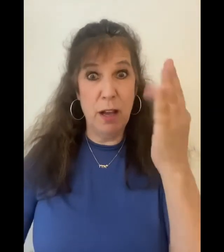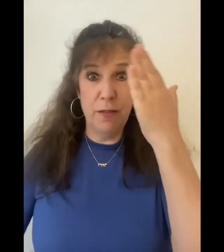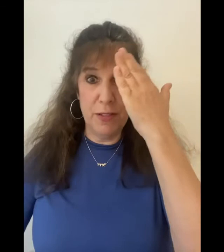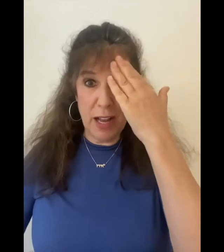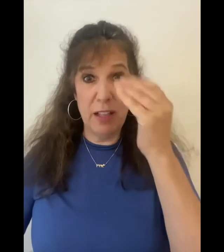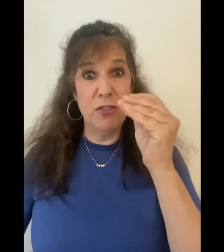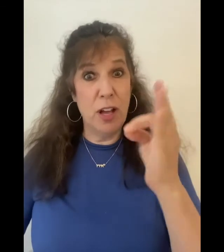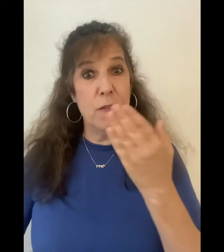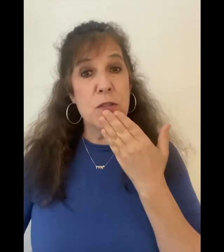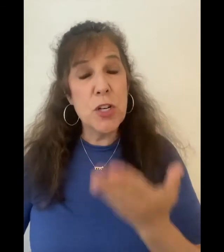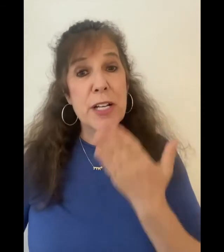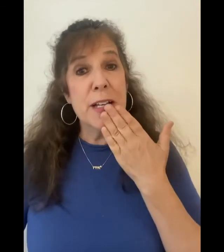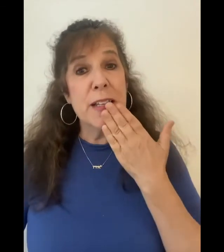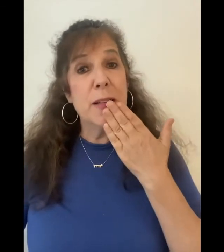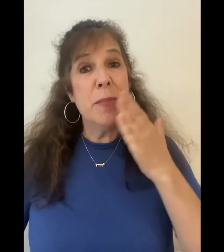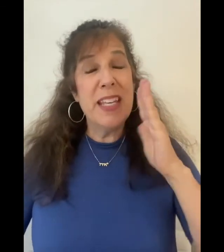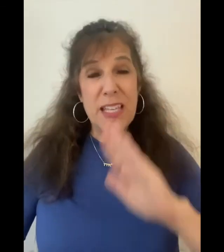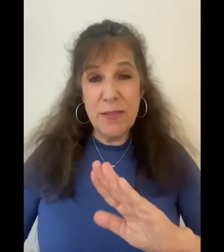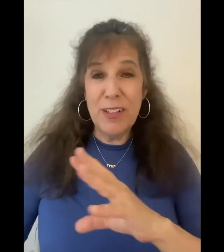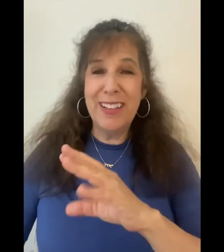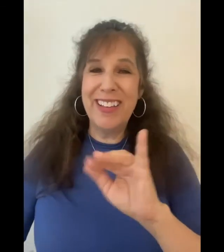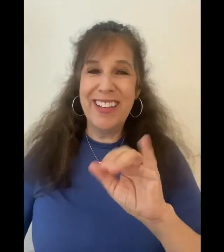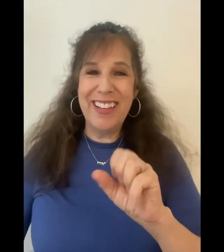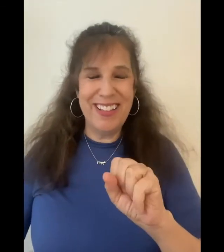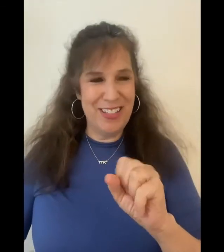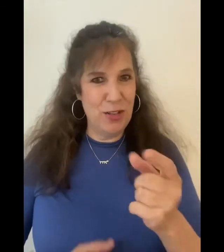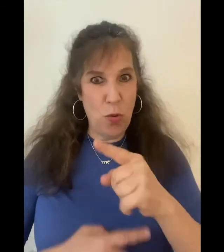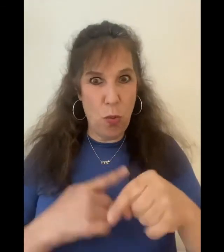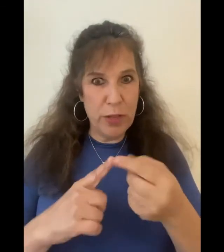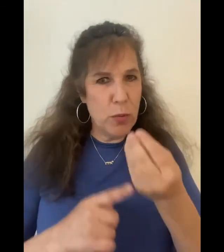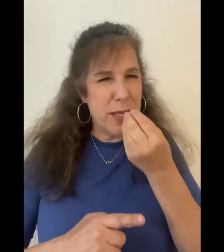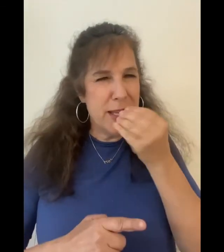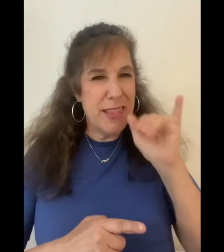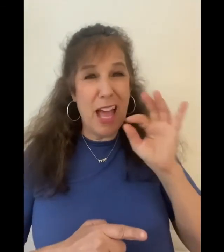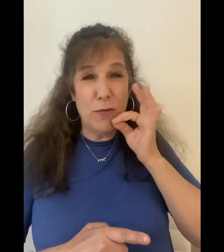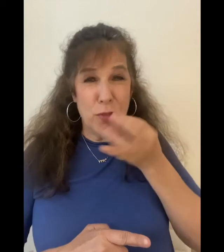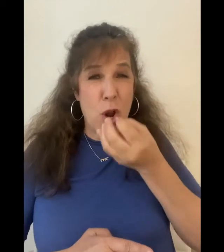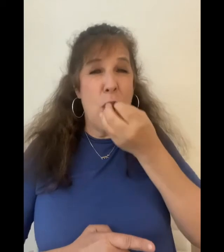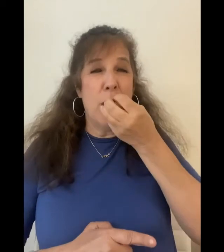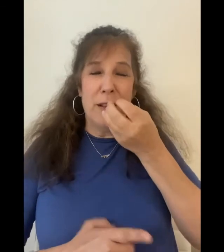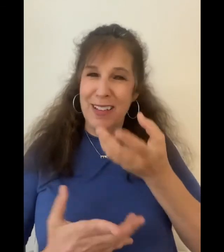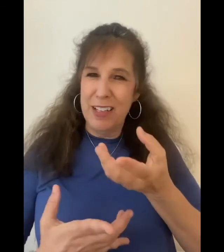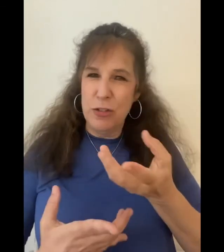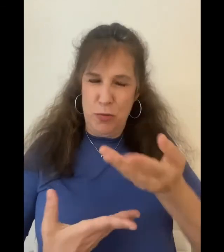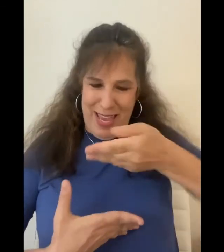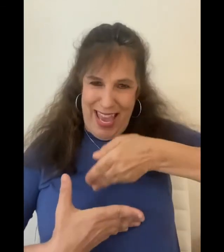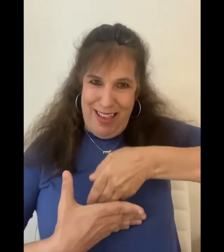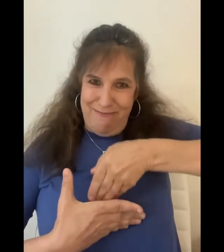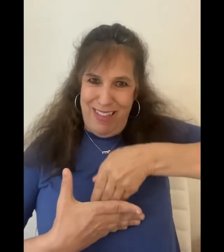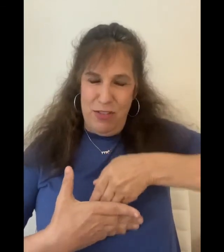thing of what we could call today politically correct. Not only is there true and false in the world, but there's also good and